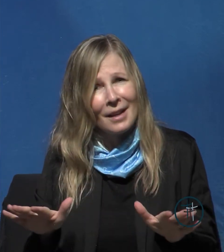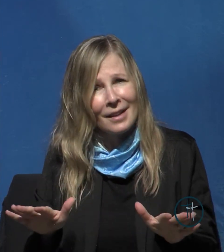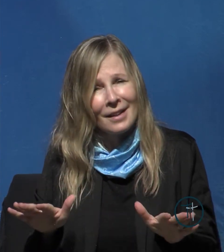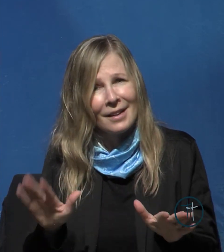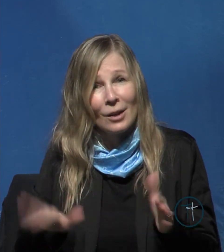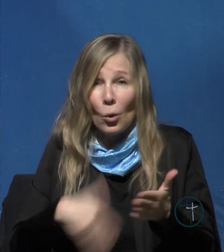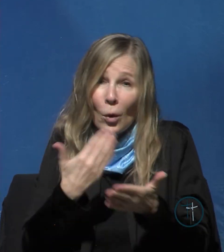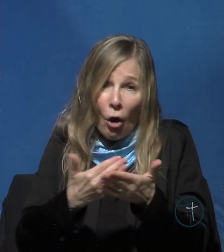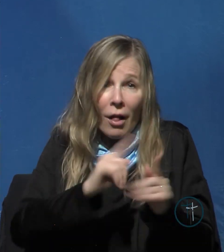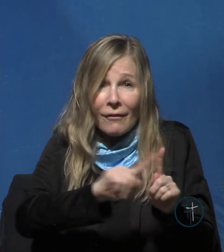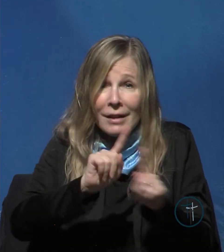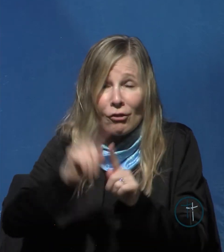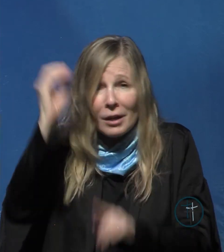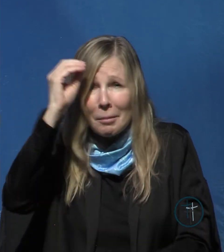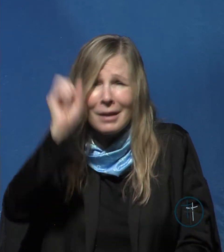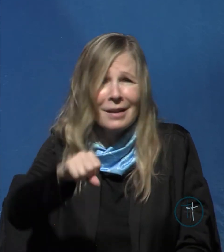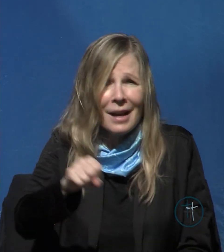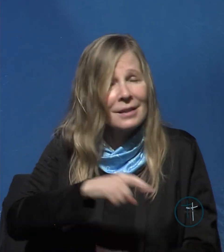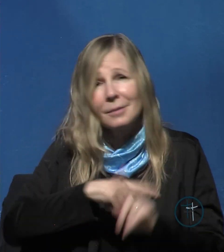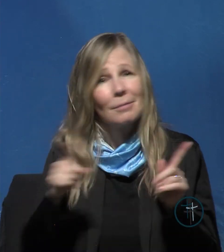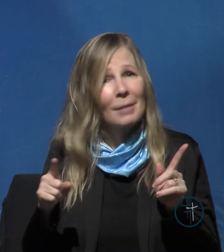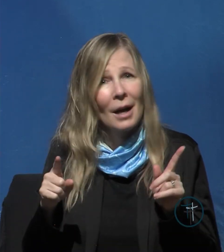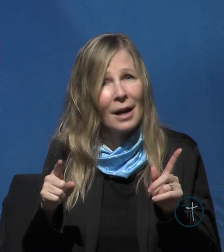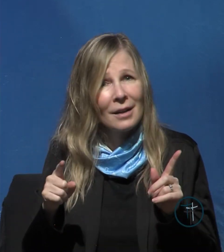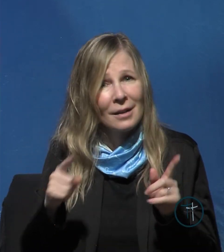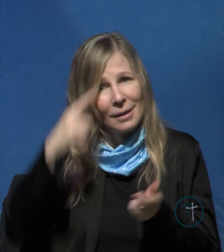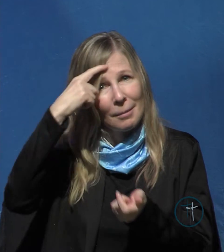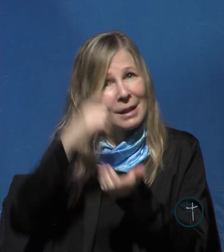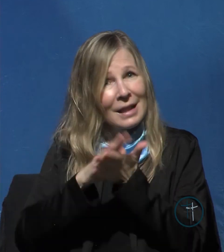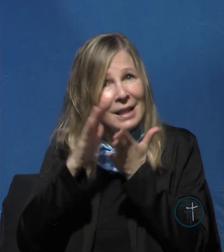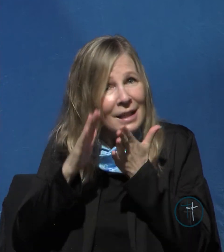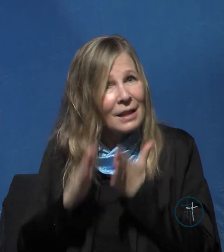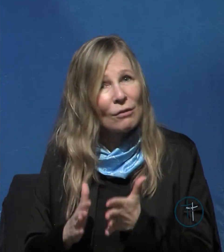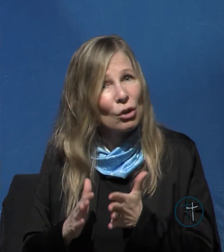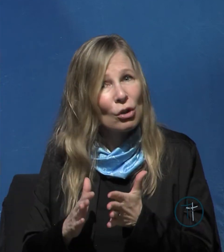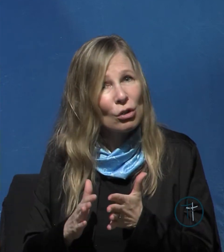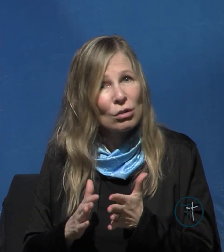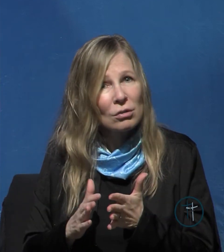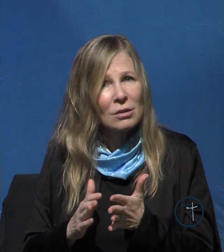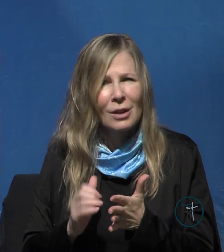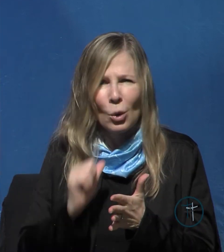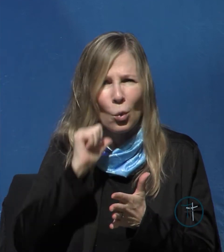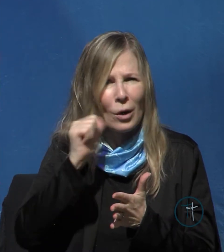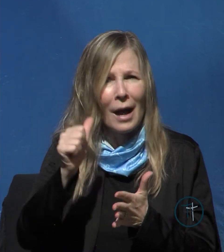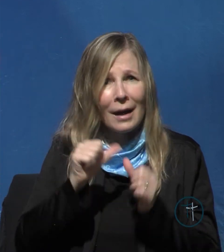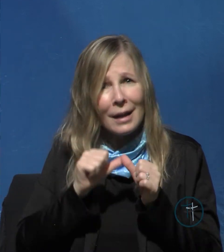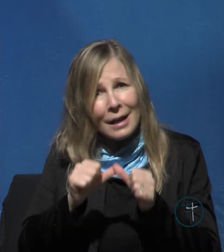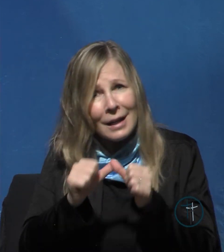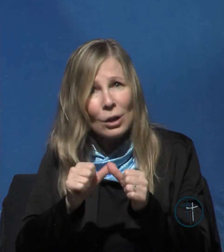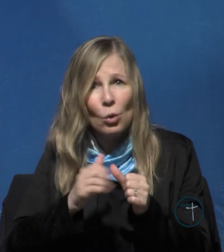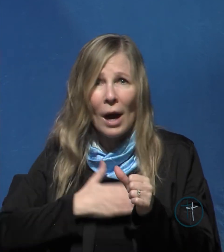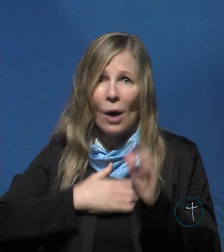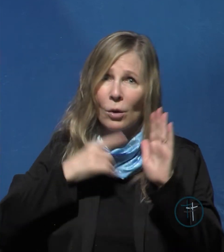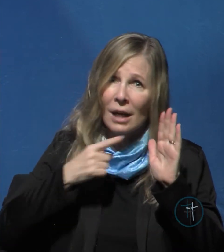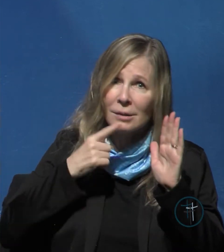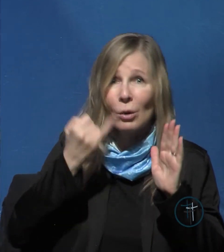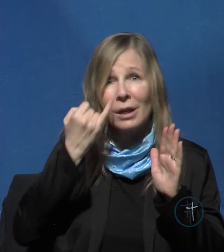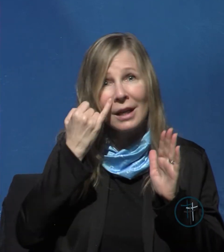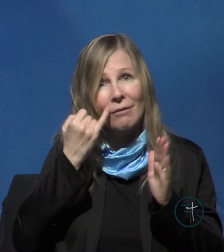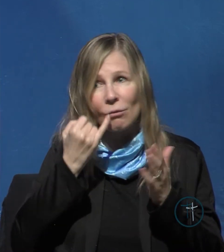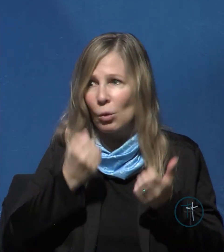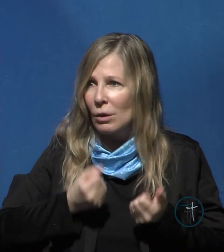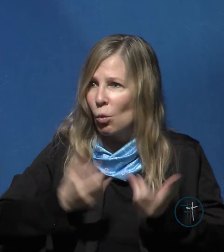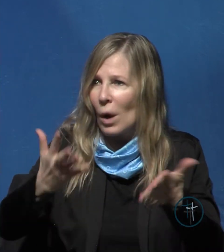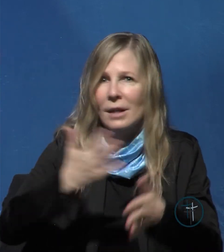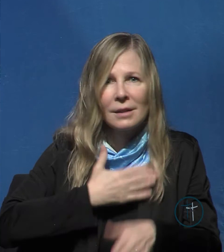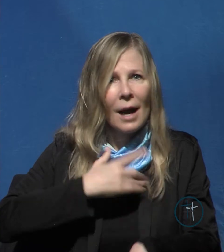We all have differences of opinion, but we don't, as believers, further our testimony by spending our time being angry and fighting